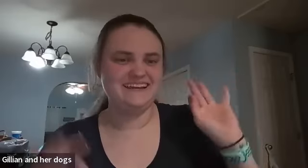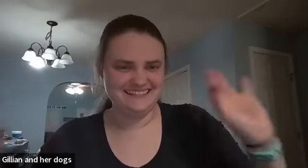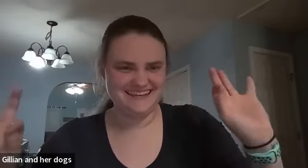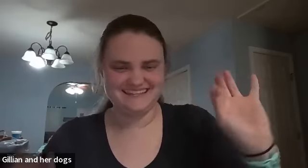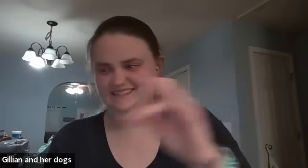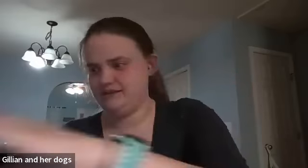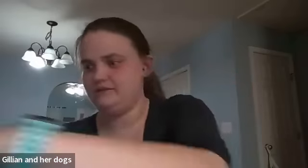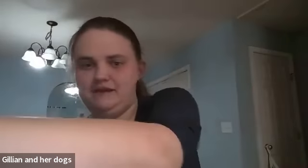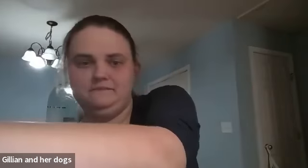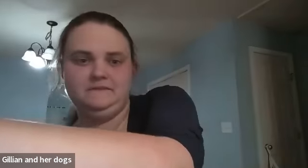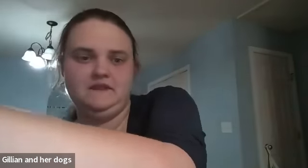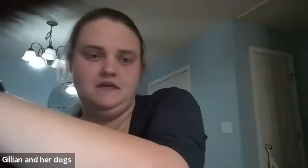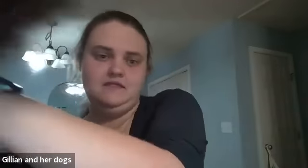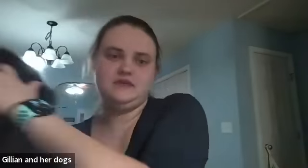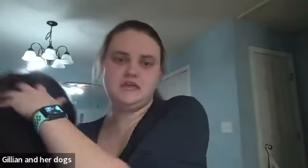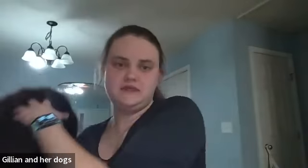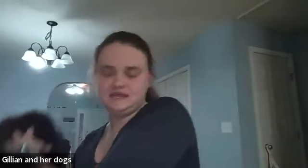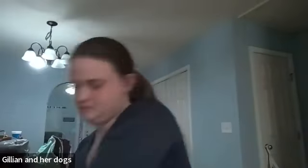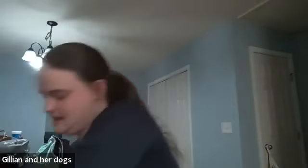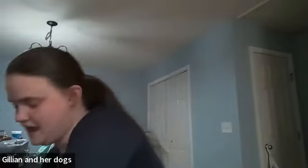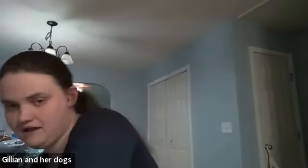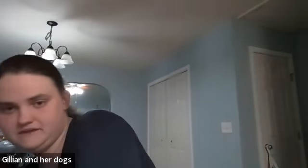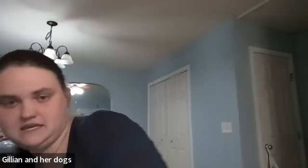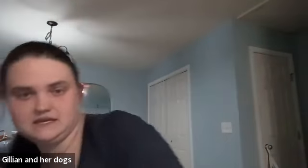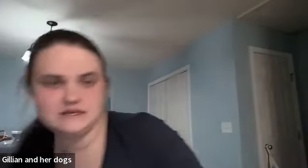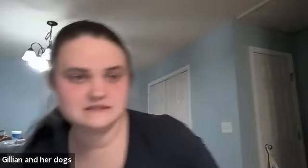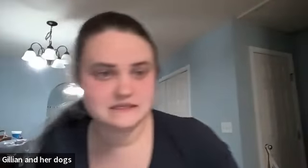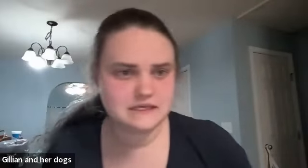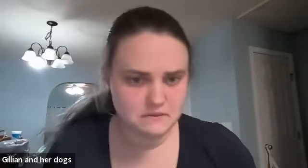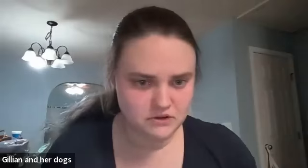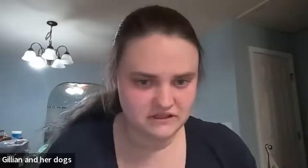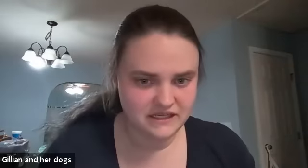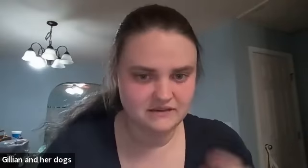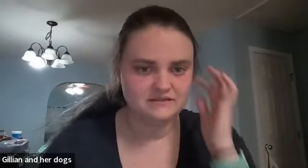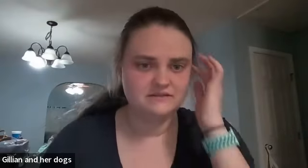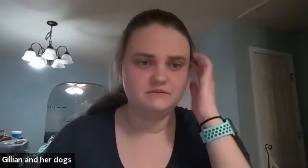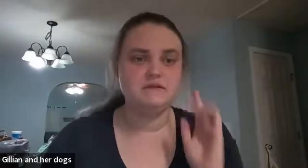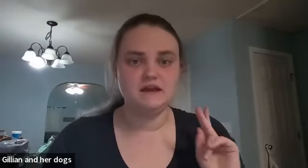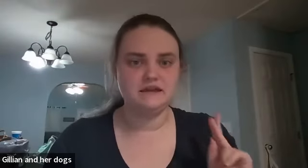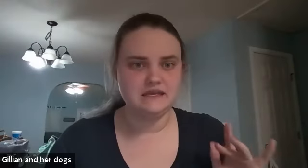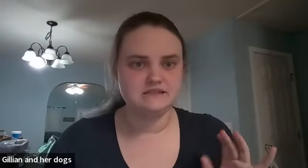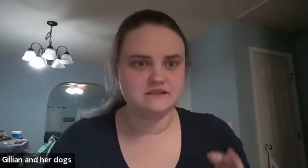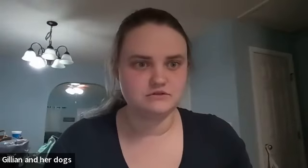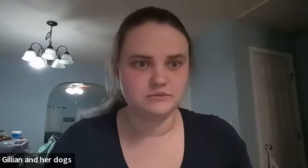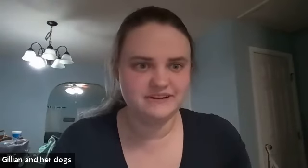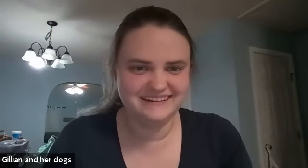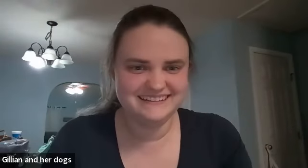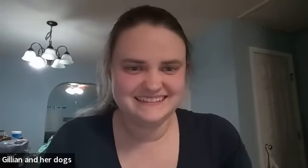Perfect. Yes. Okay. Then the next one I have is Kimberly. I have a lot of K's in this group.